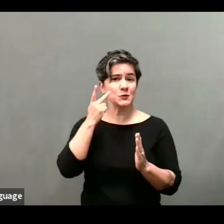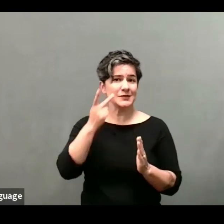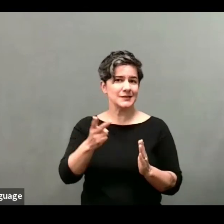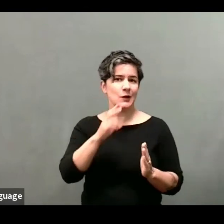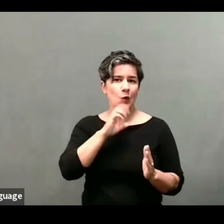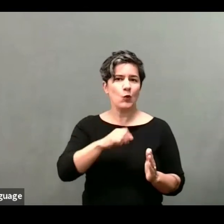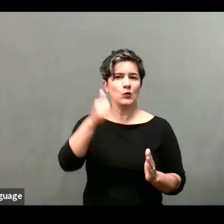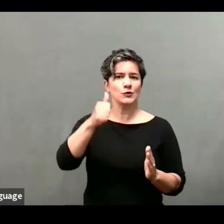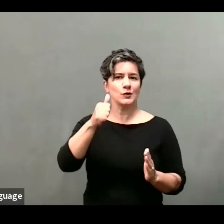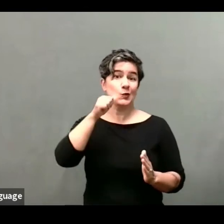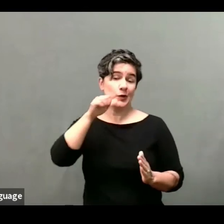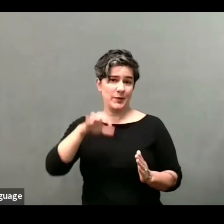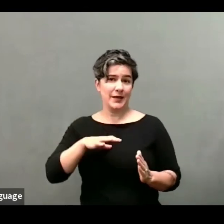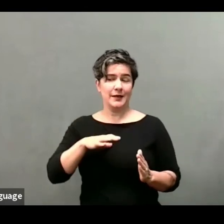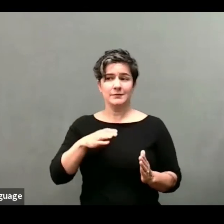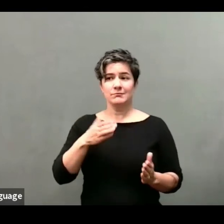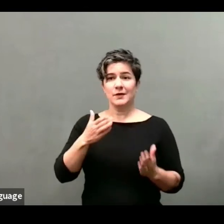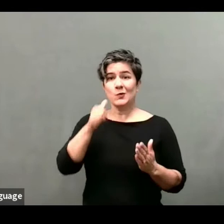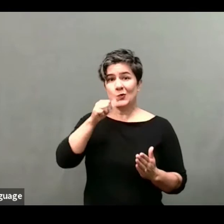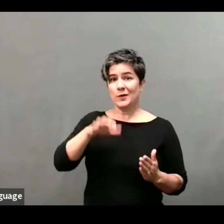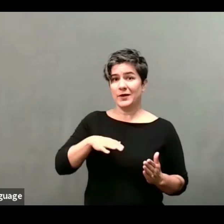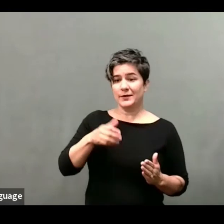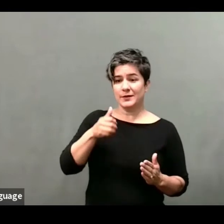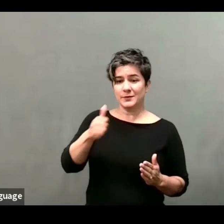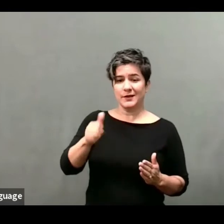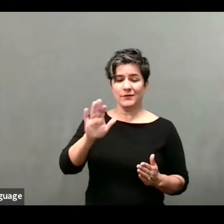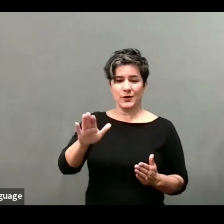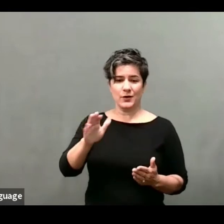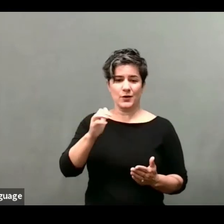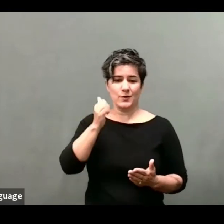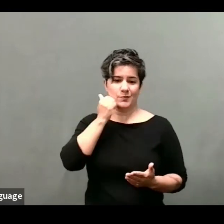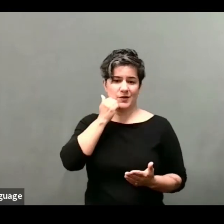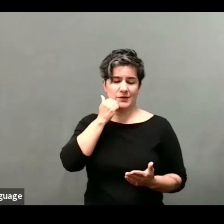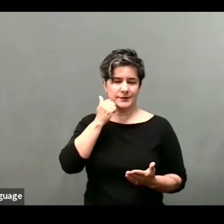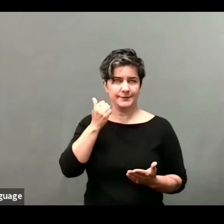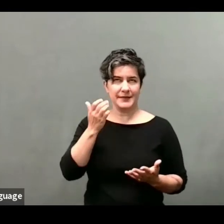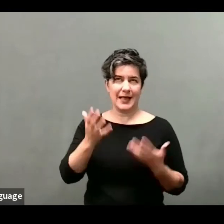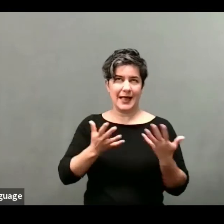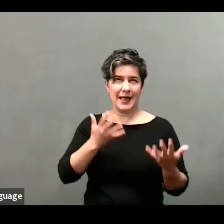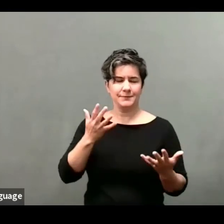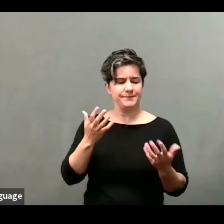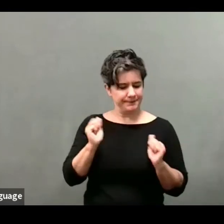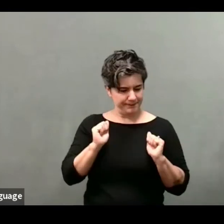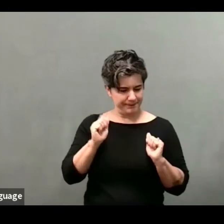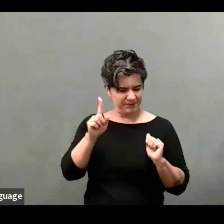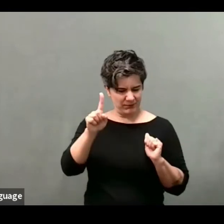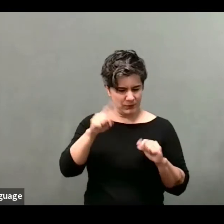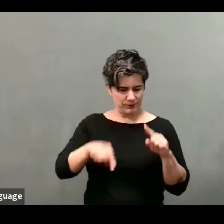or even just women whose periods have not, what am I trying to say?